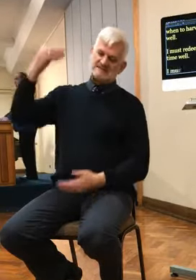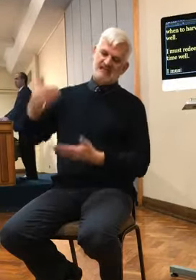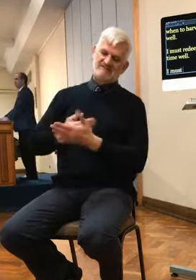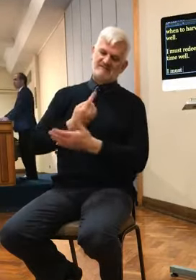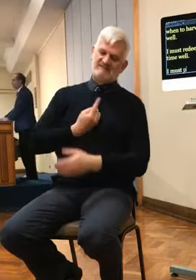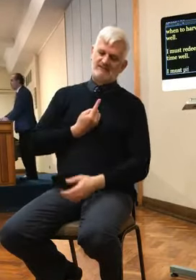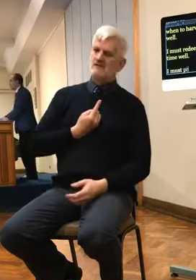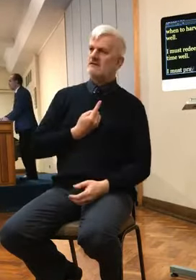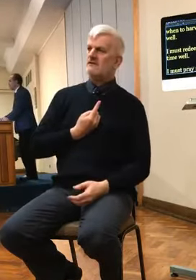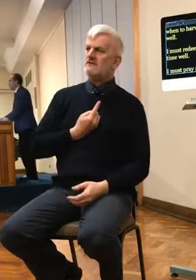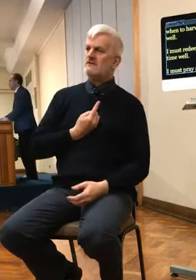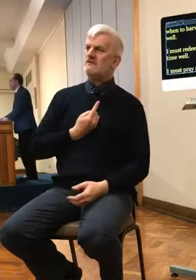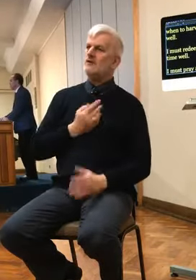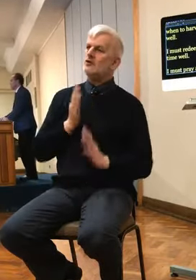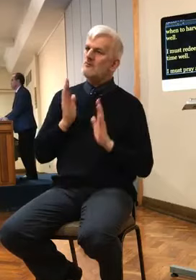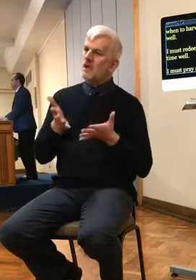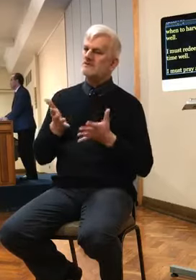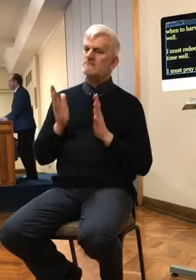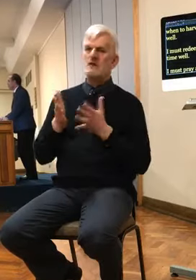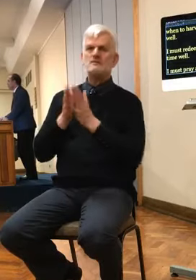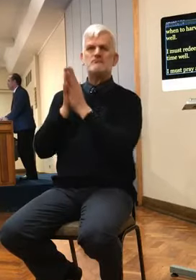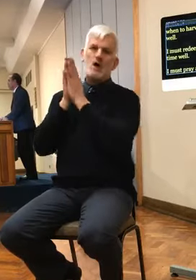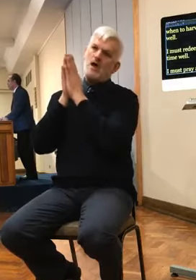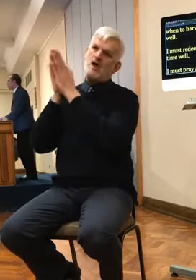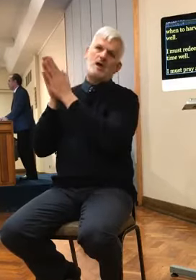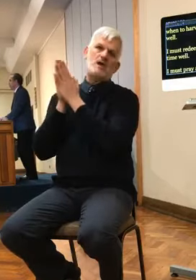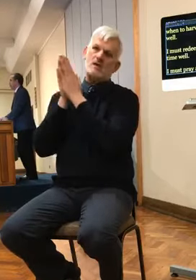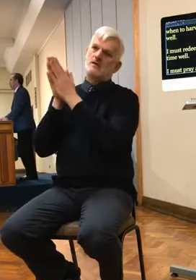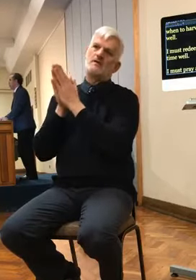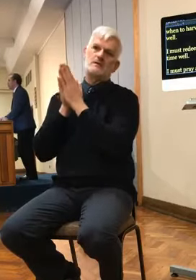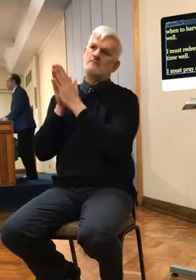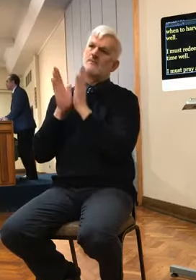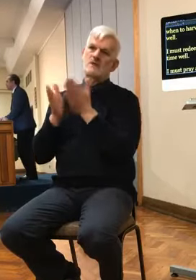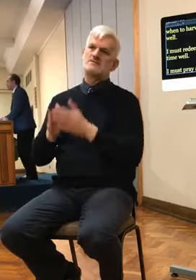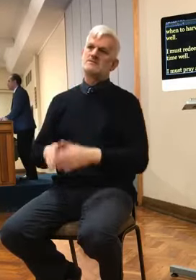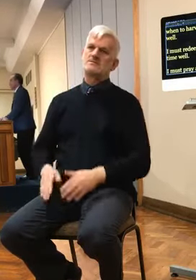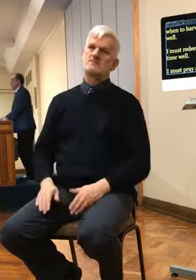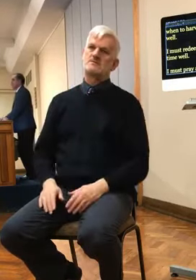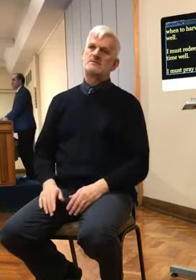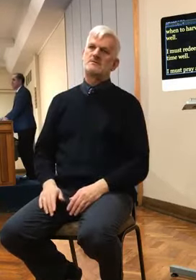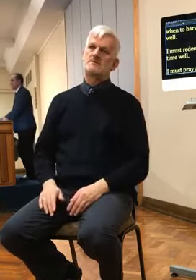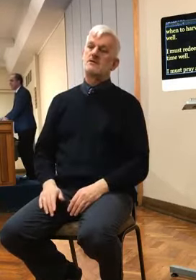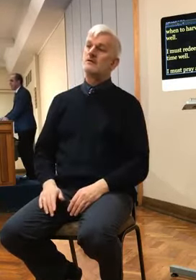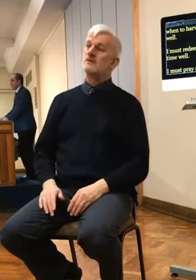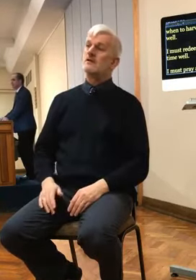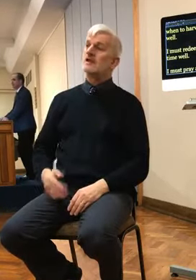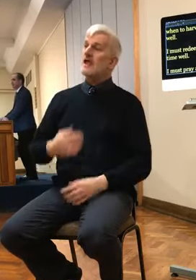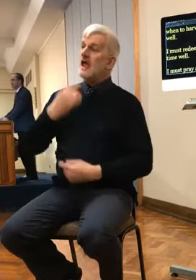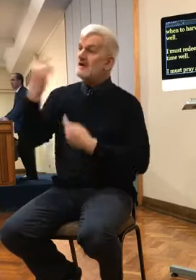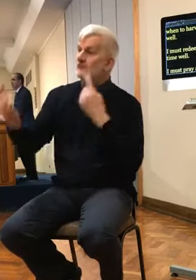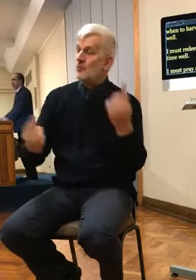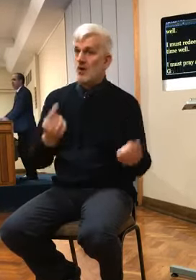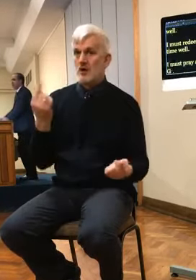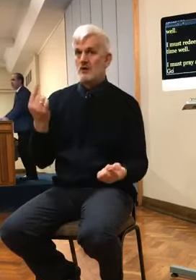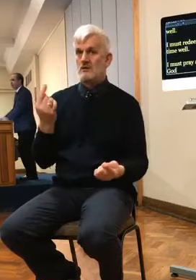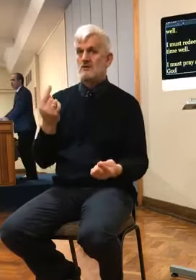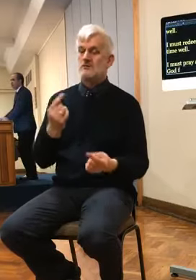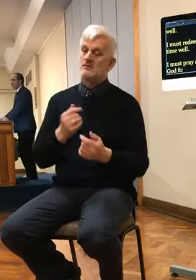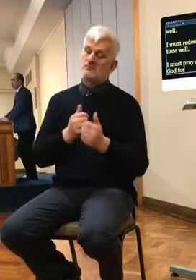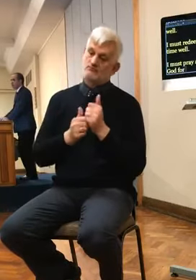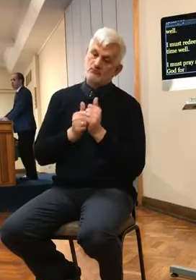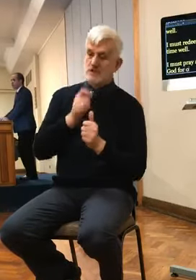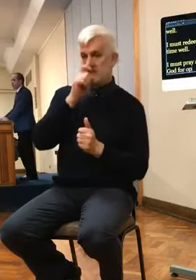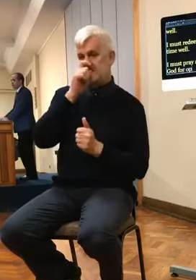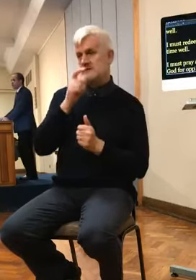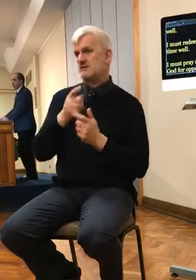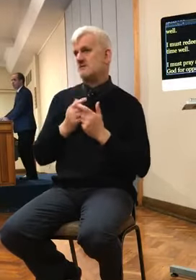My dear brothers and sisters, we have to pray for opportunities that day after day, God will